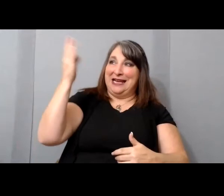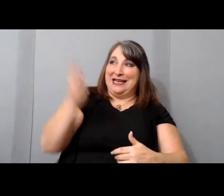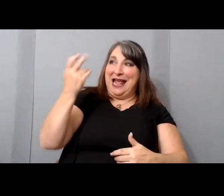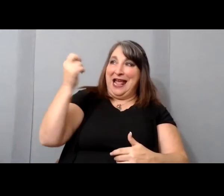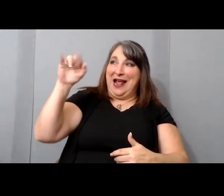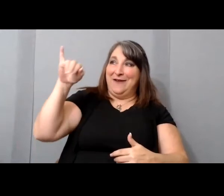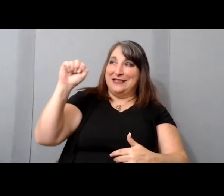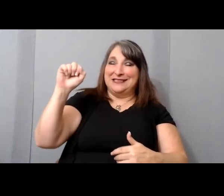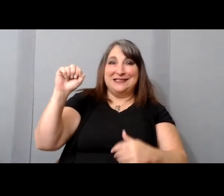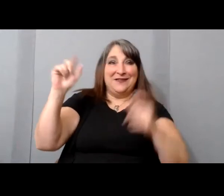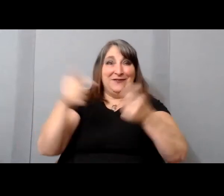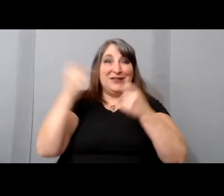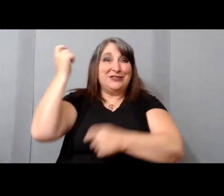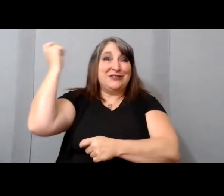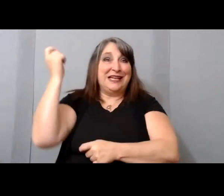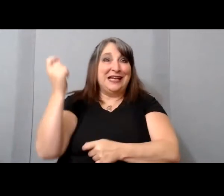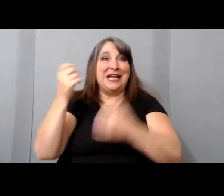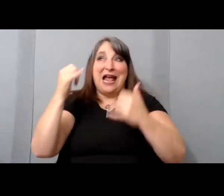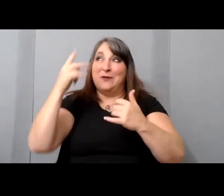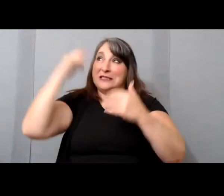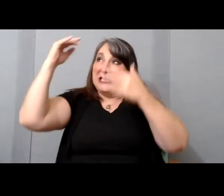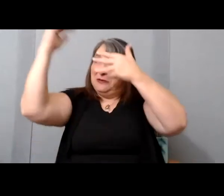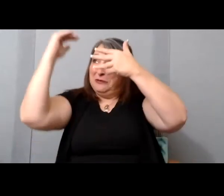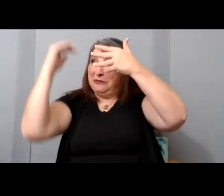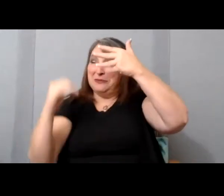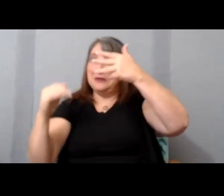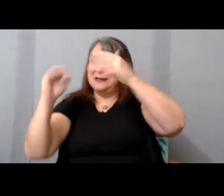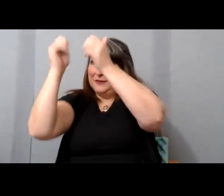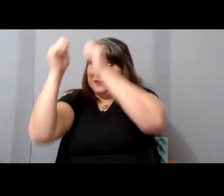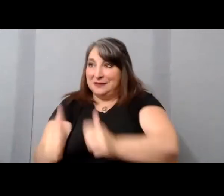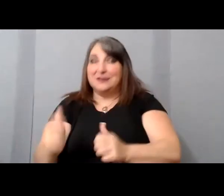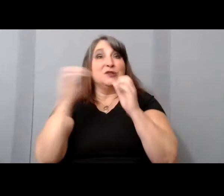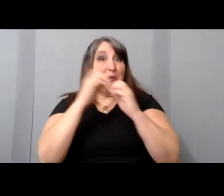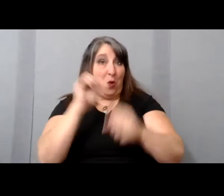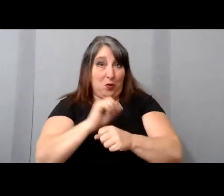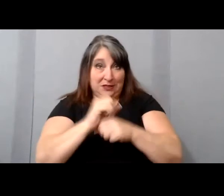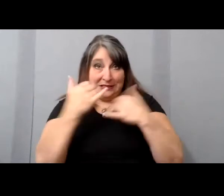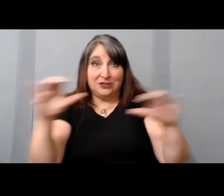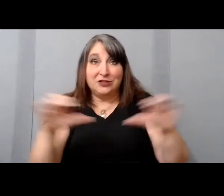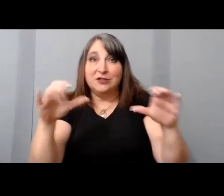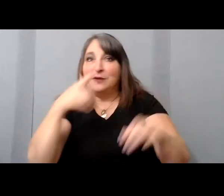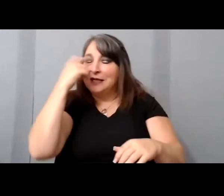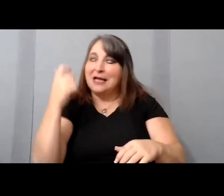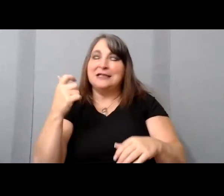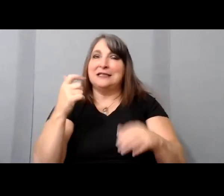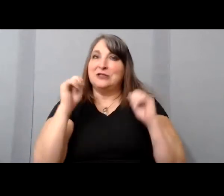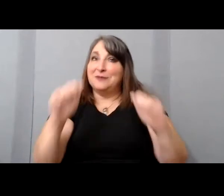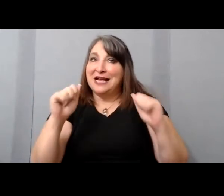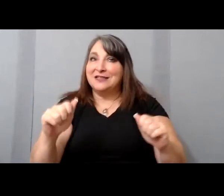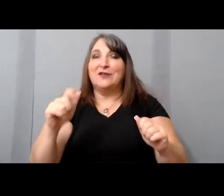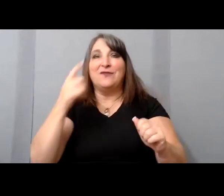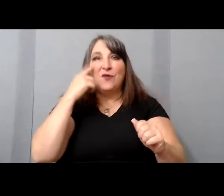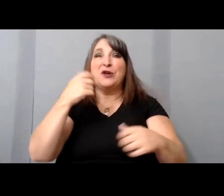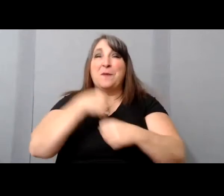in the balance, but looking at down ballot, we know that there's more work to do in more parts of the state because the potential is there to turn California